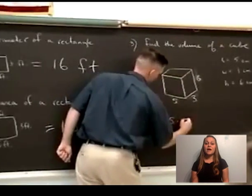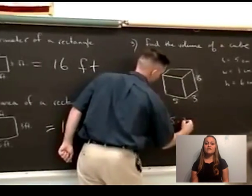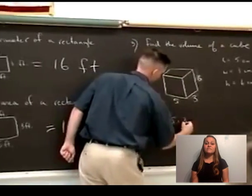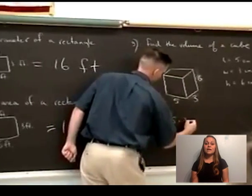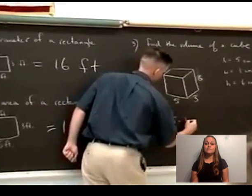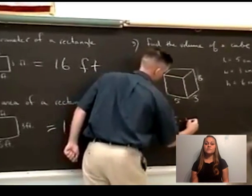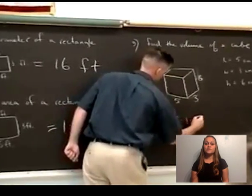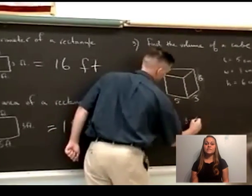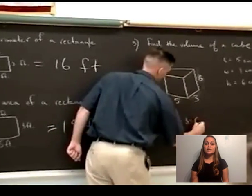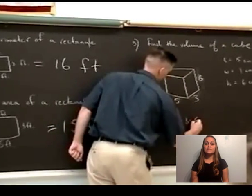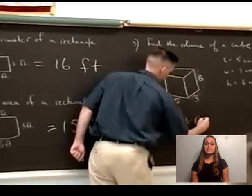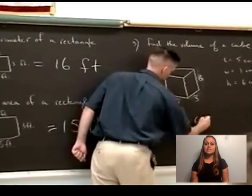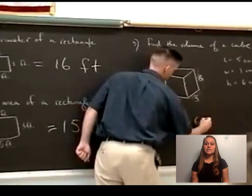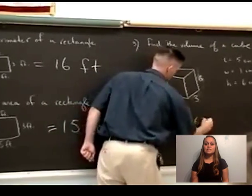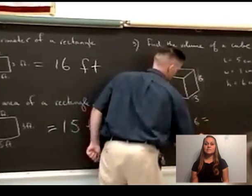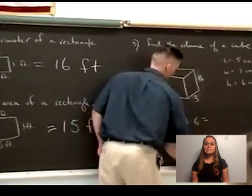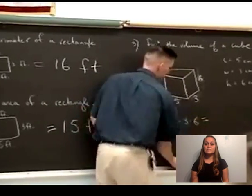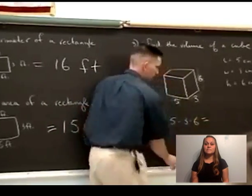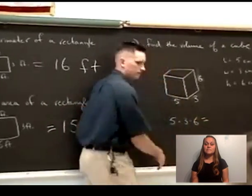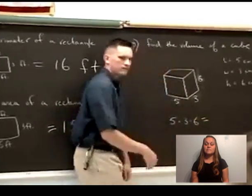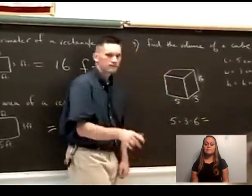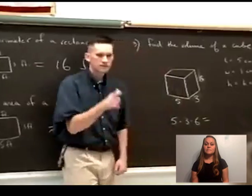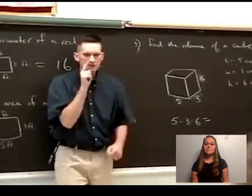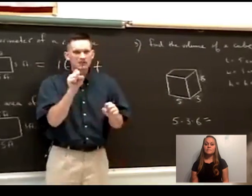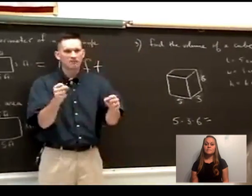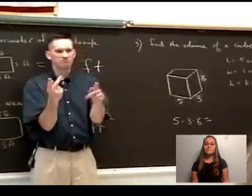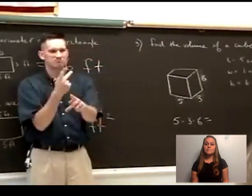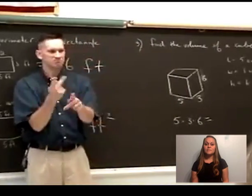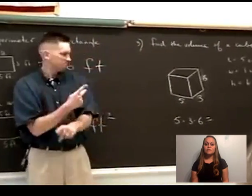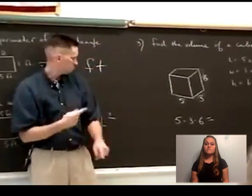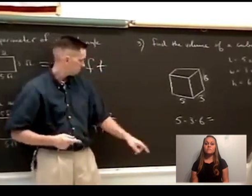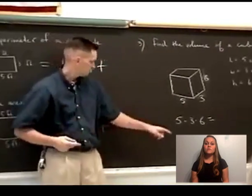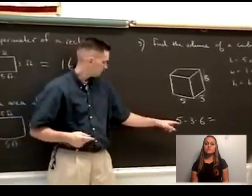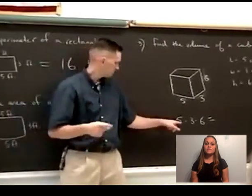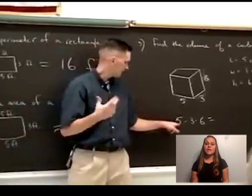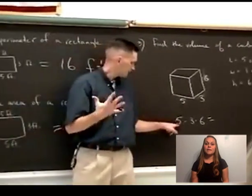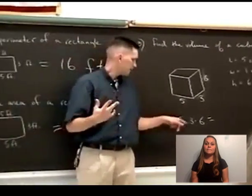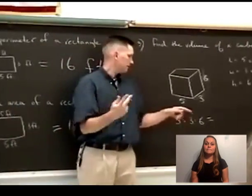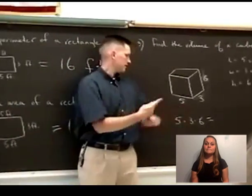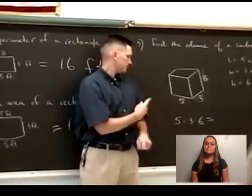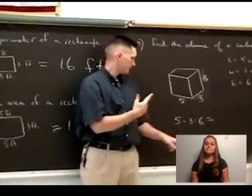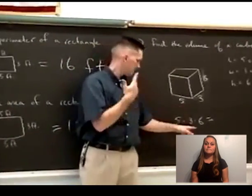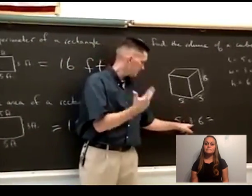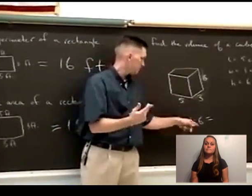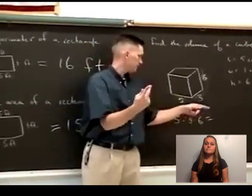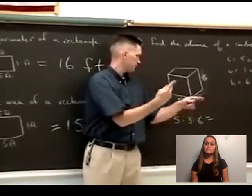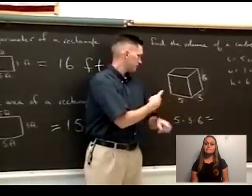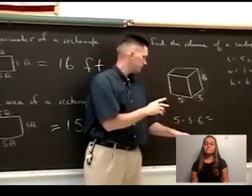So 5 times 3 times 6. You have to multiply.